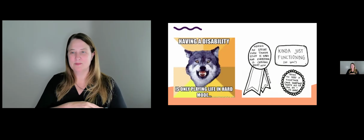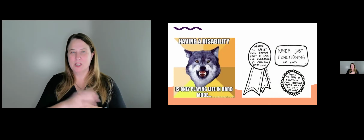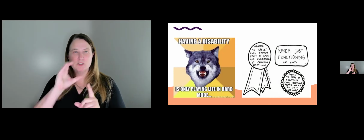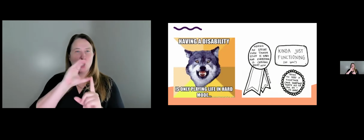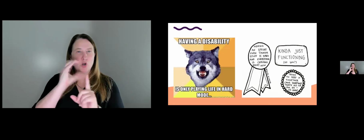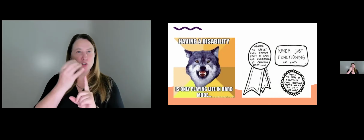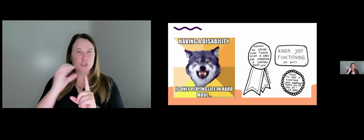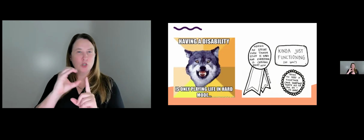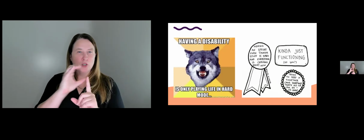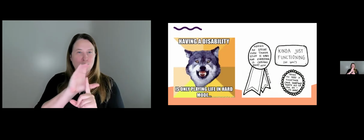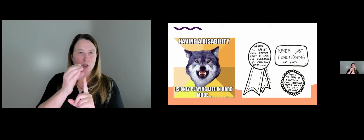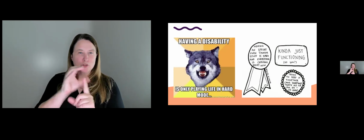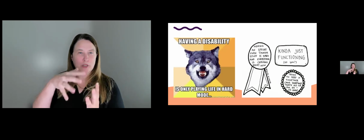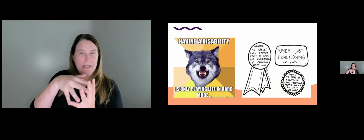all.